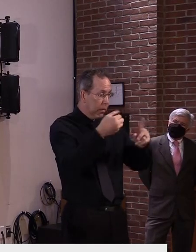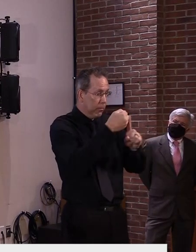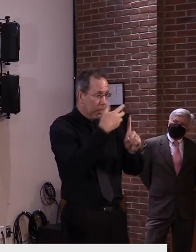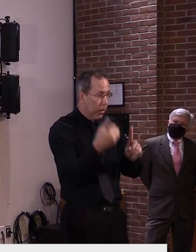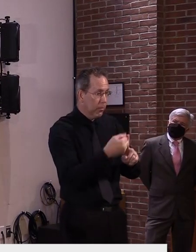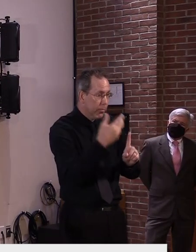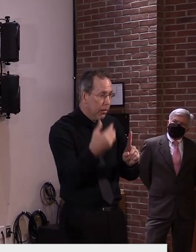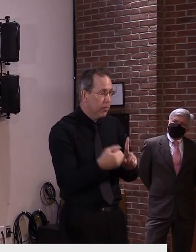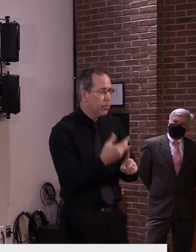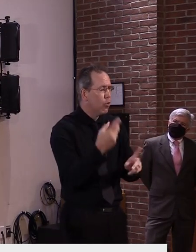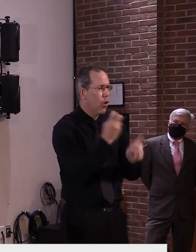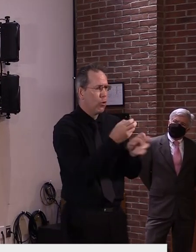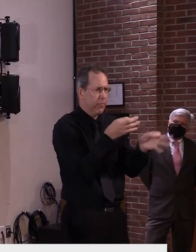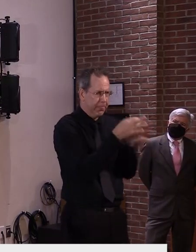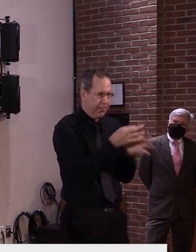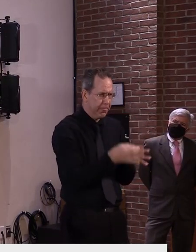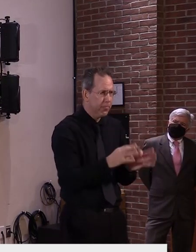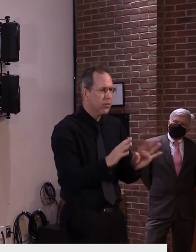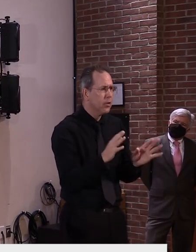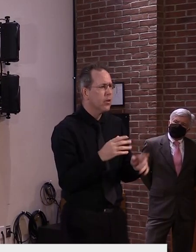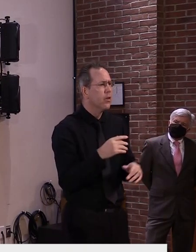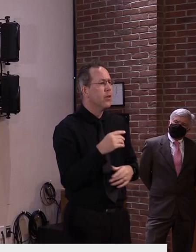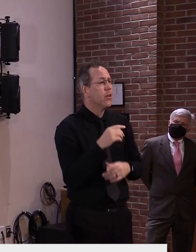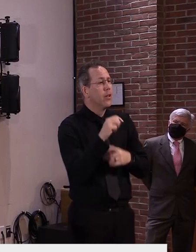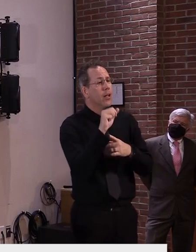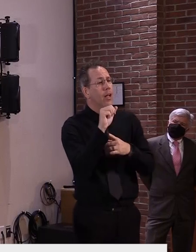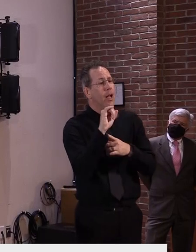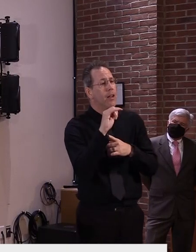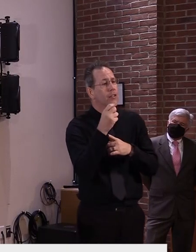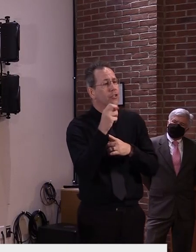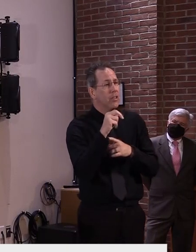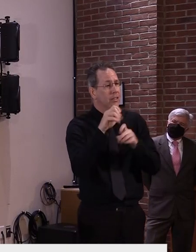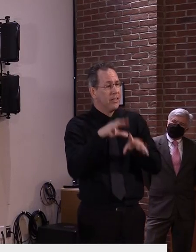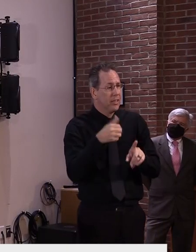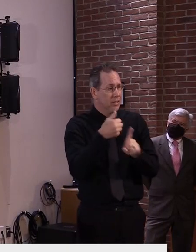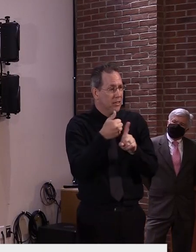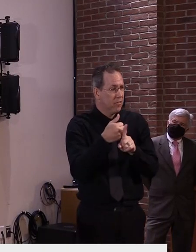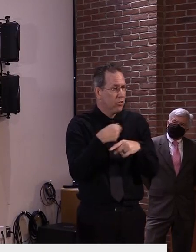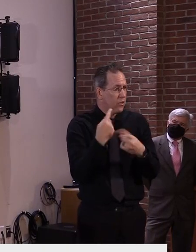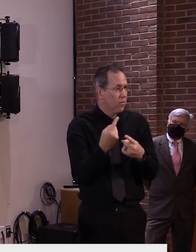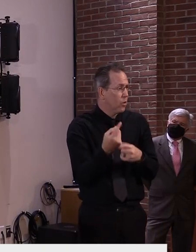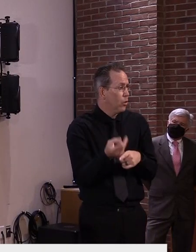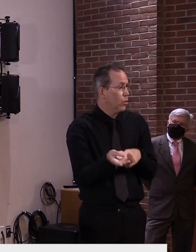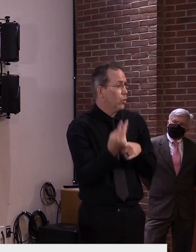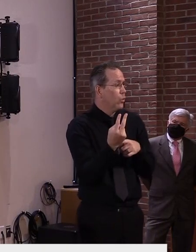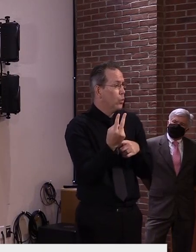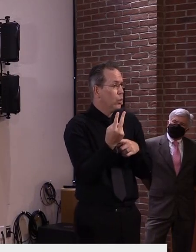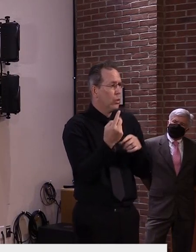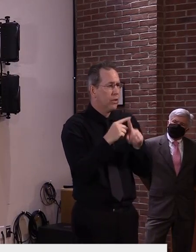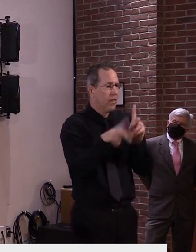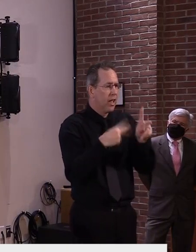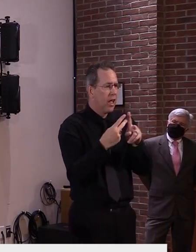two that have been approved, the PCR tests, there are a legion number of